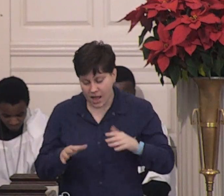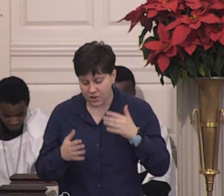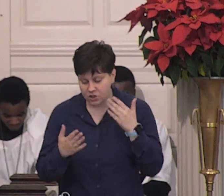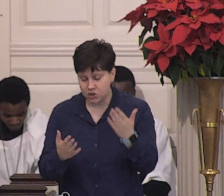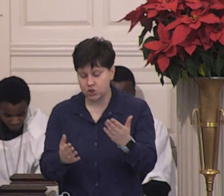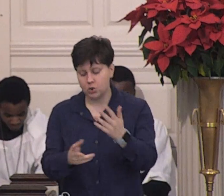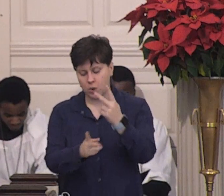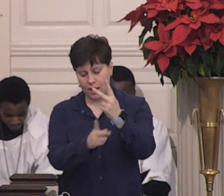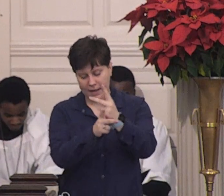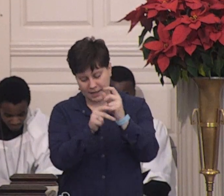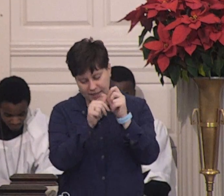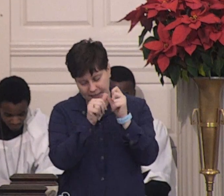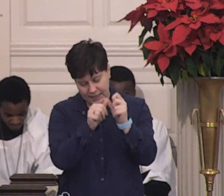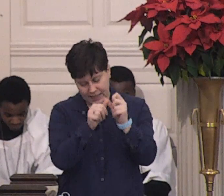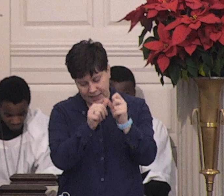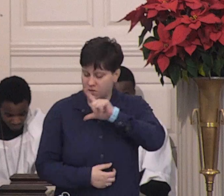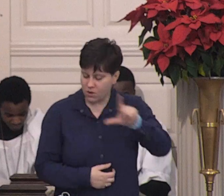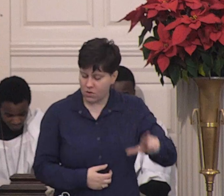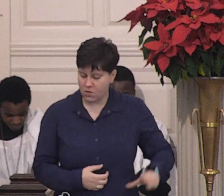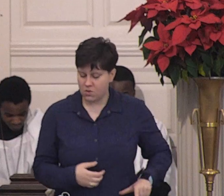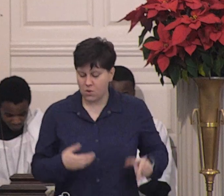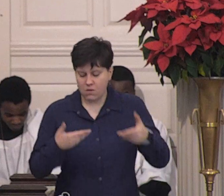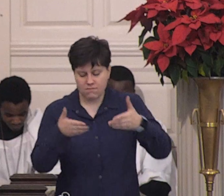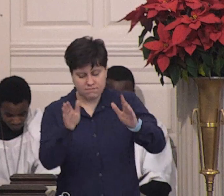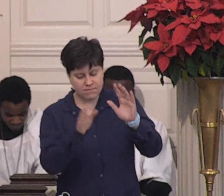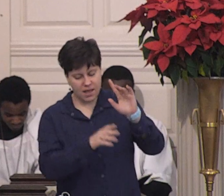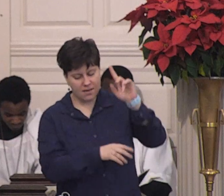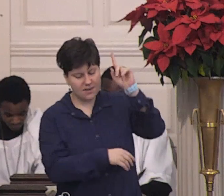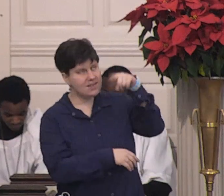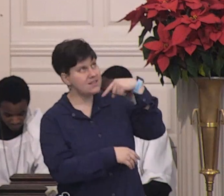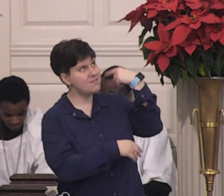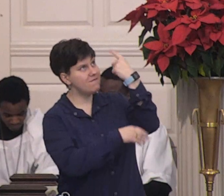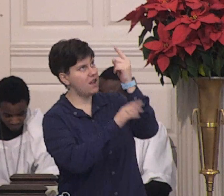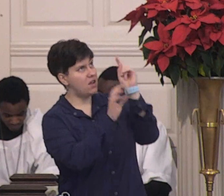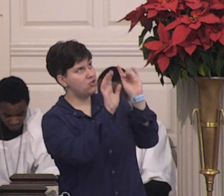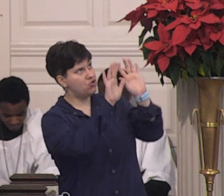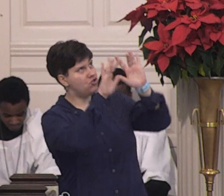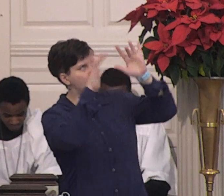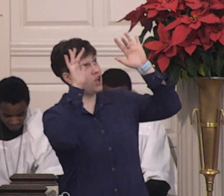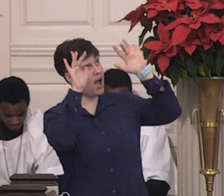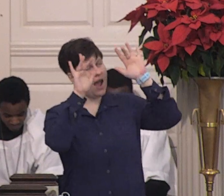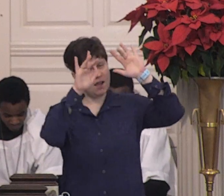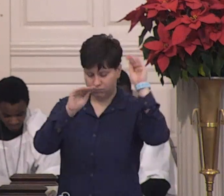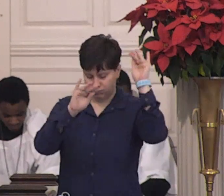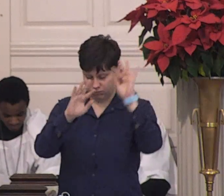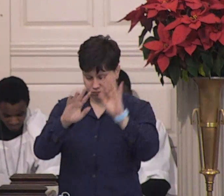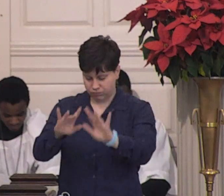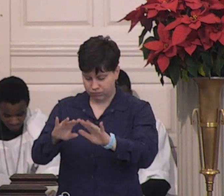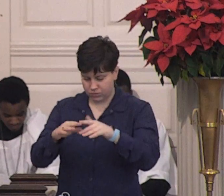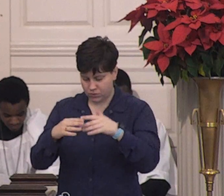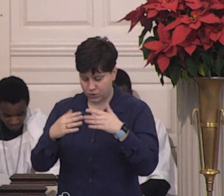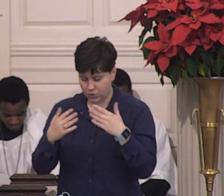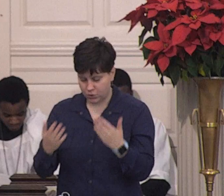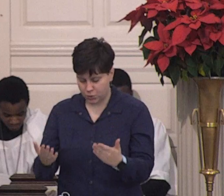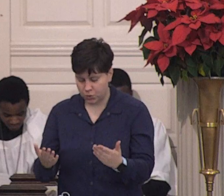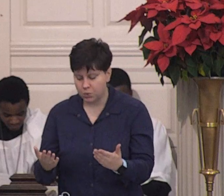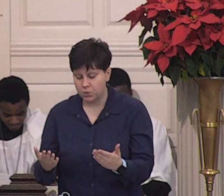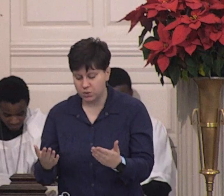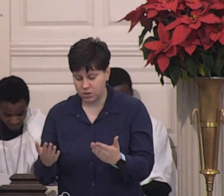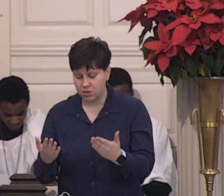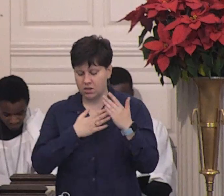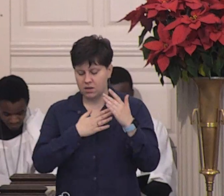you. The Lord let his face shine upon you and be gracious to